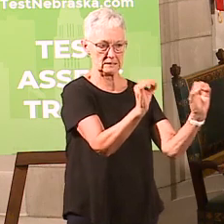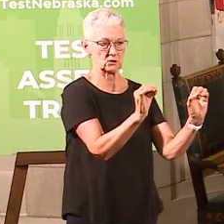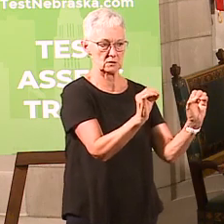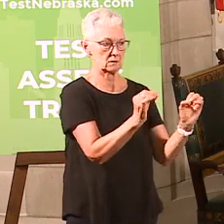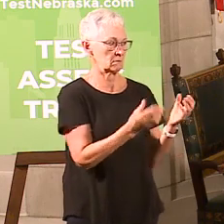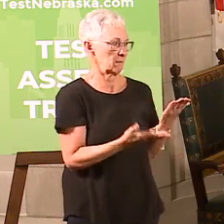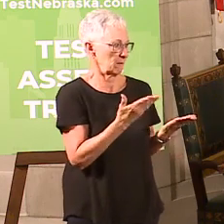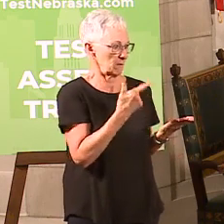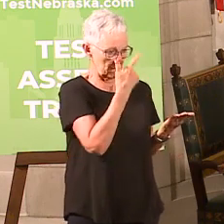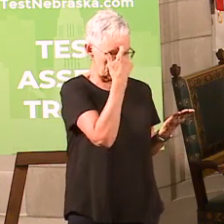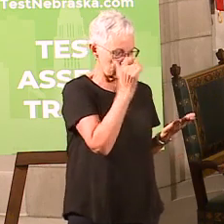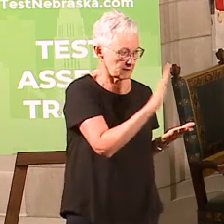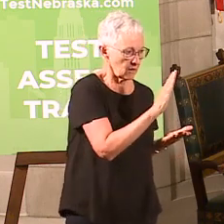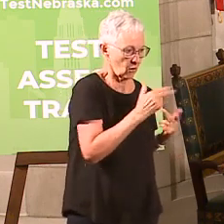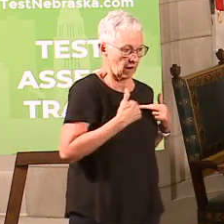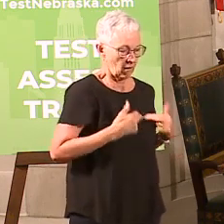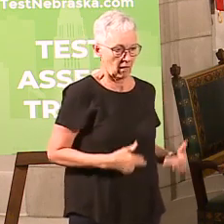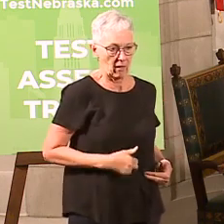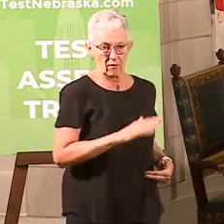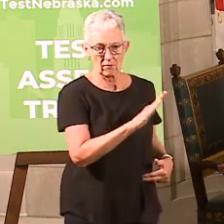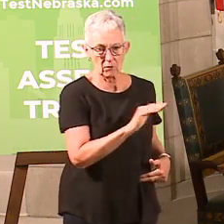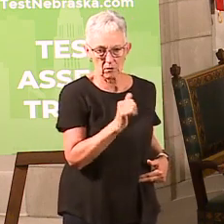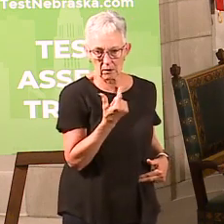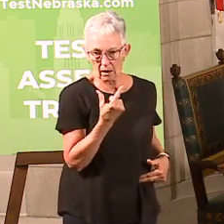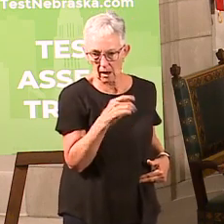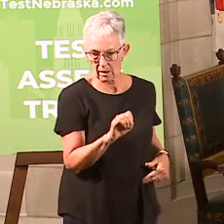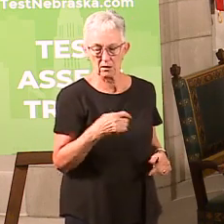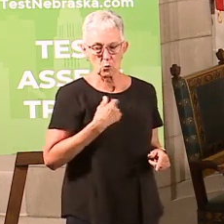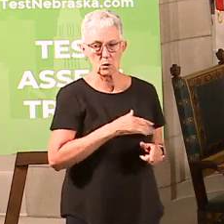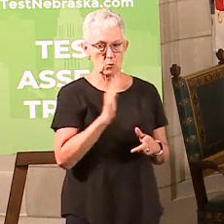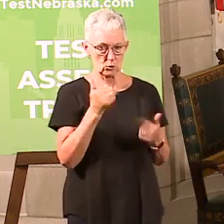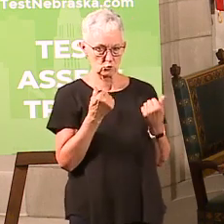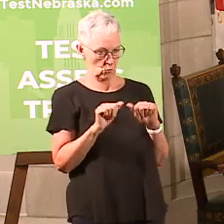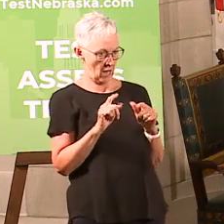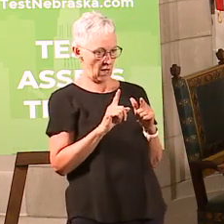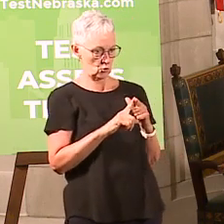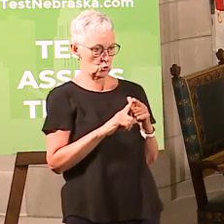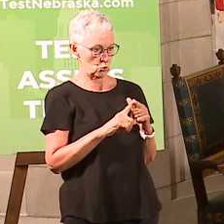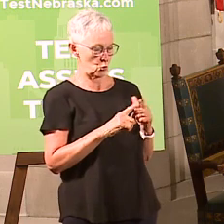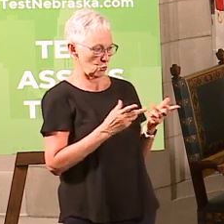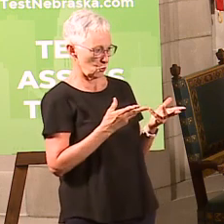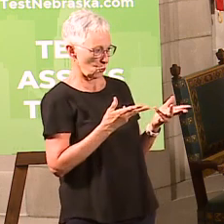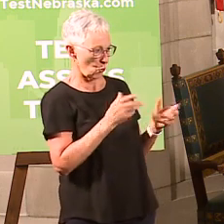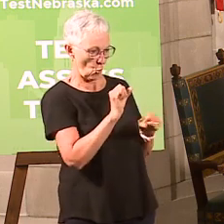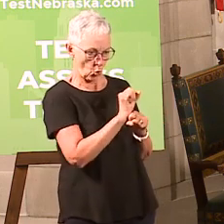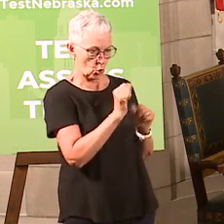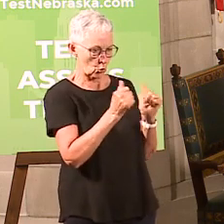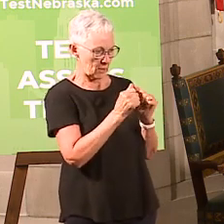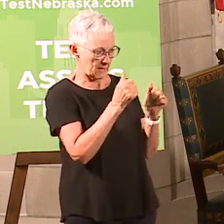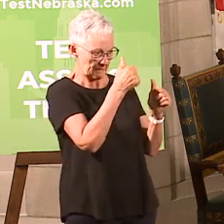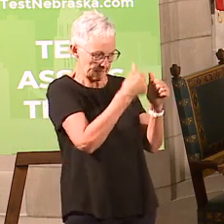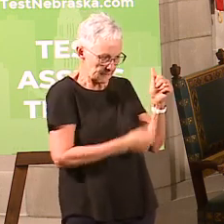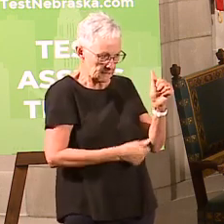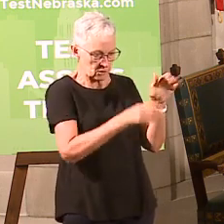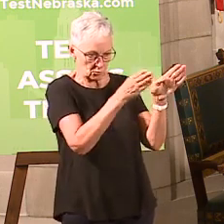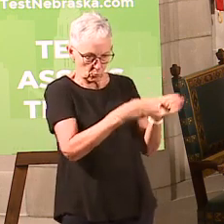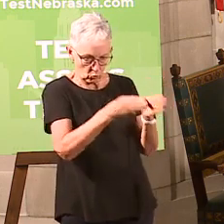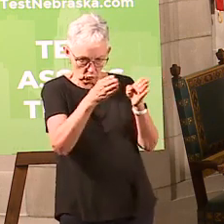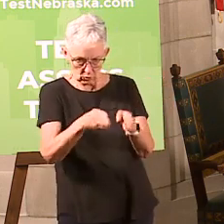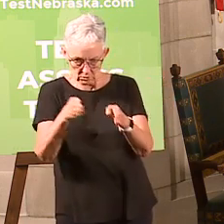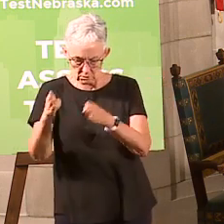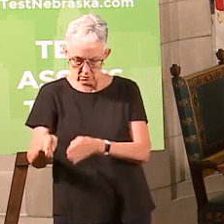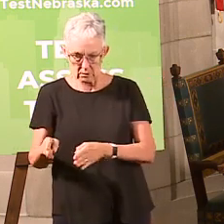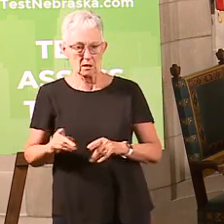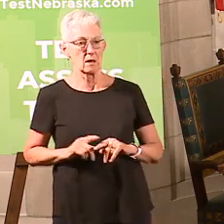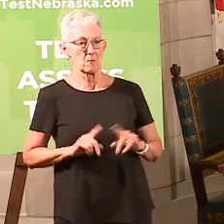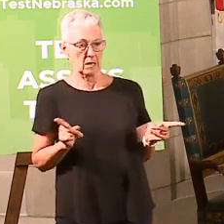accommodate every single situation. At the end of the day, what I would tell you is higher education is going to look